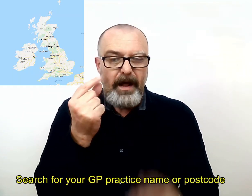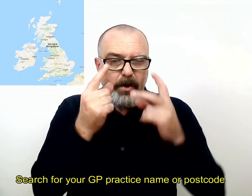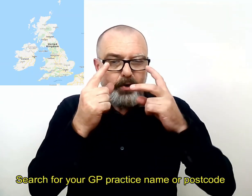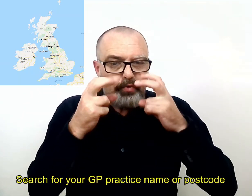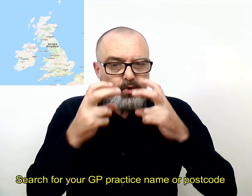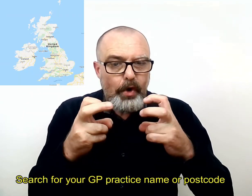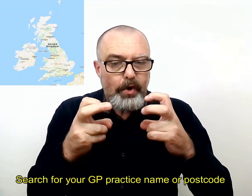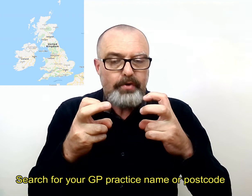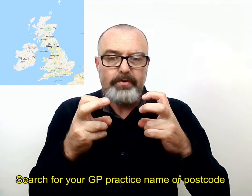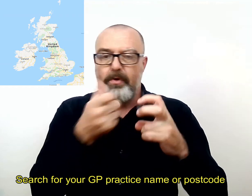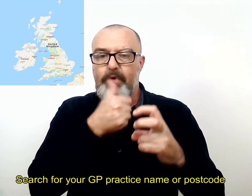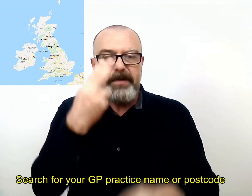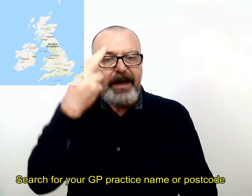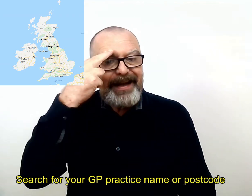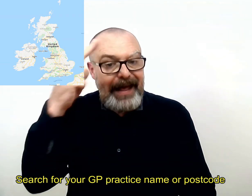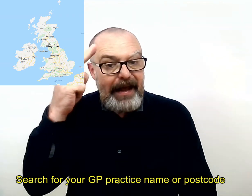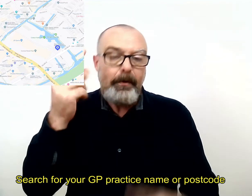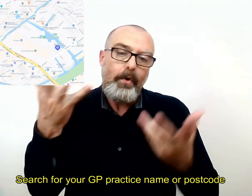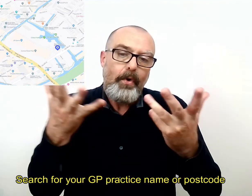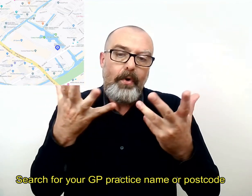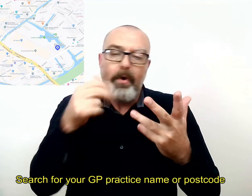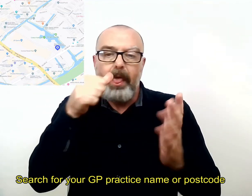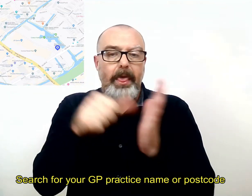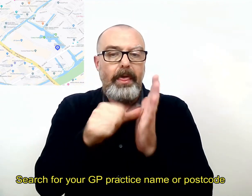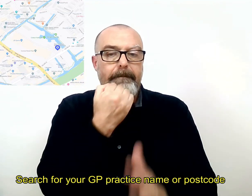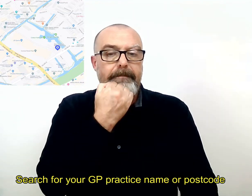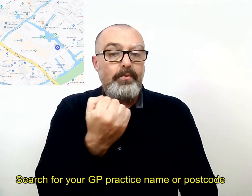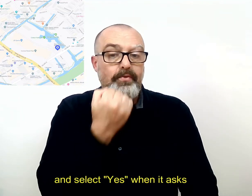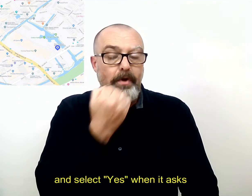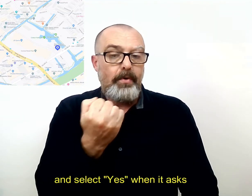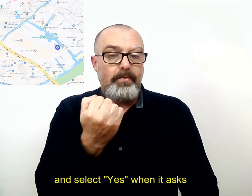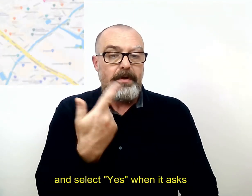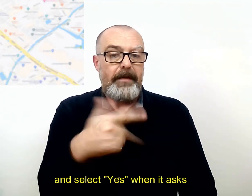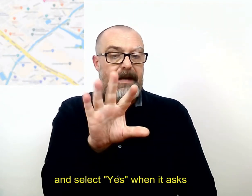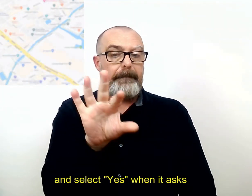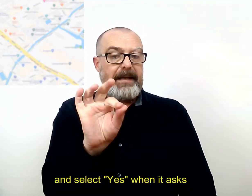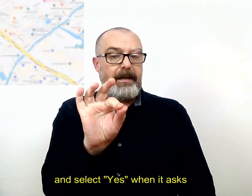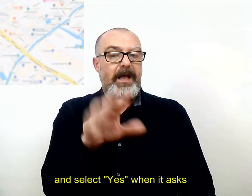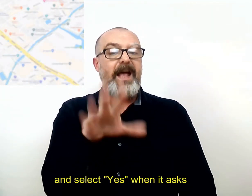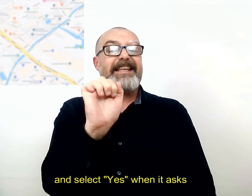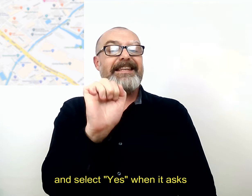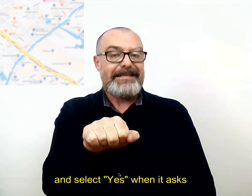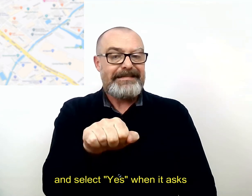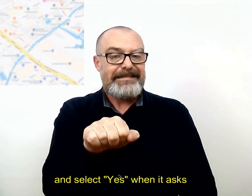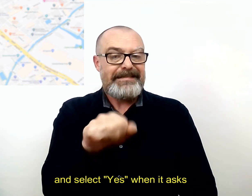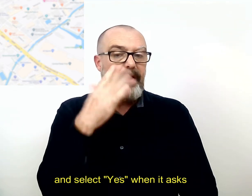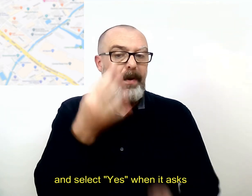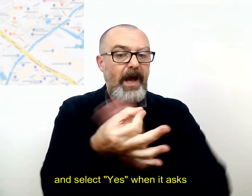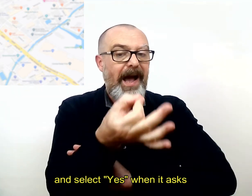Search for your GP practice by name or postcode. and select Yes when it asks, have you received